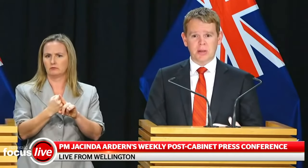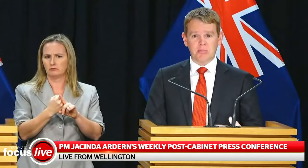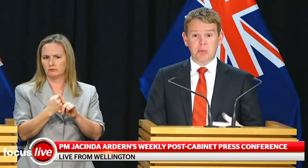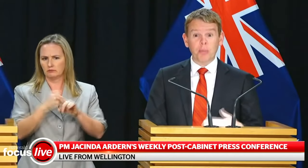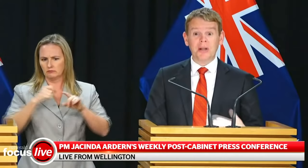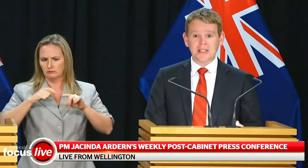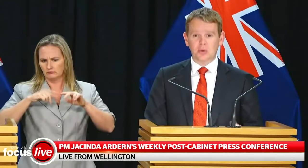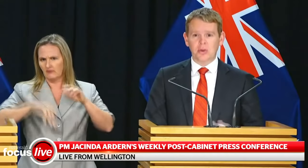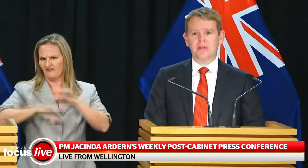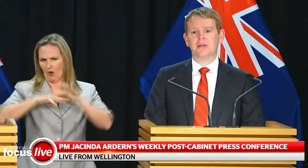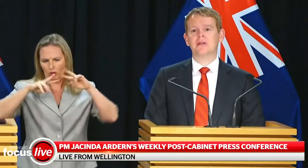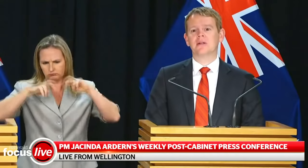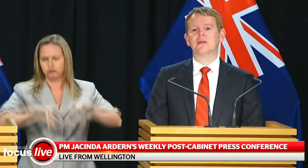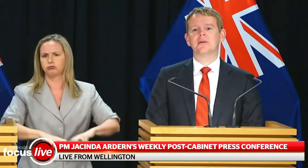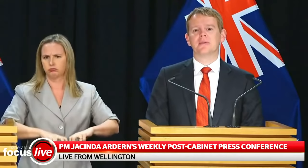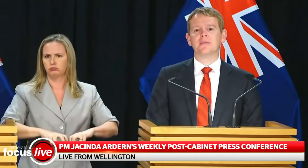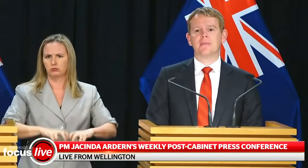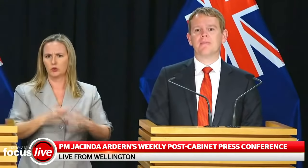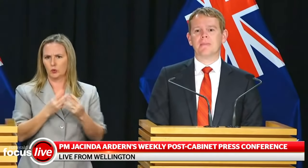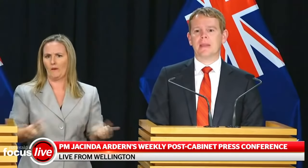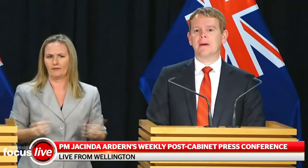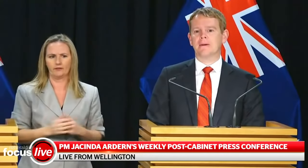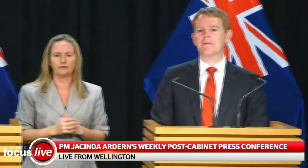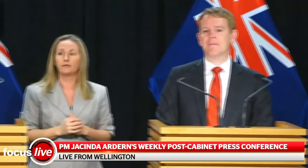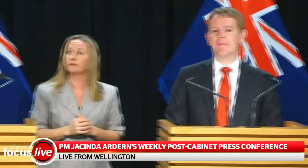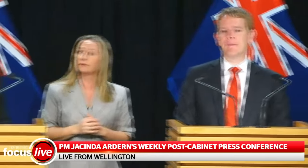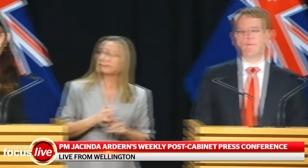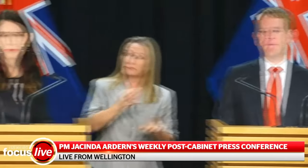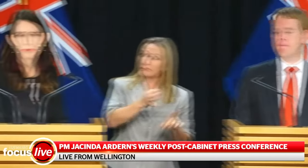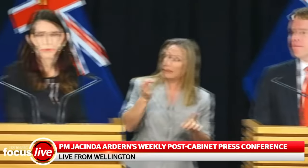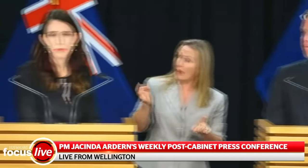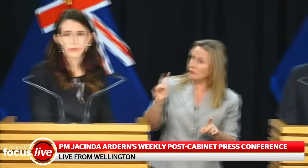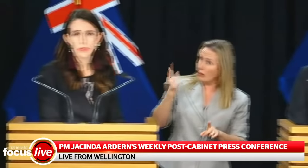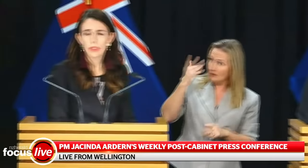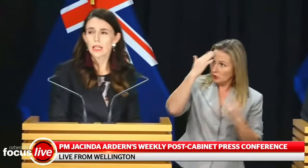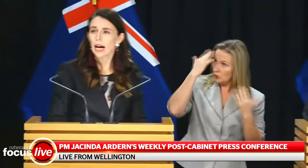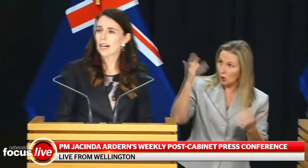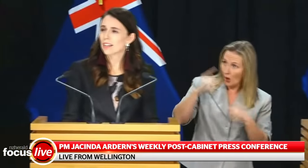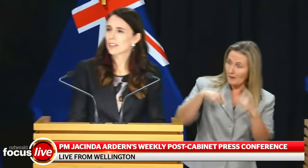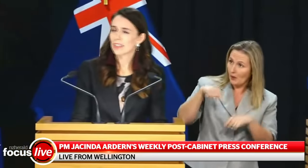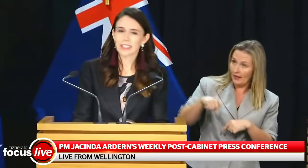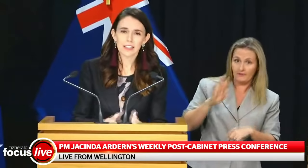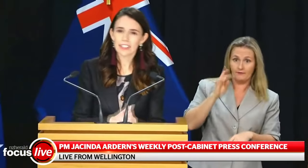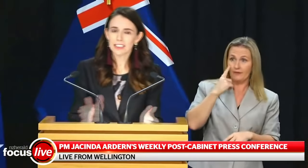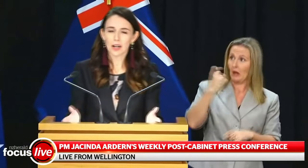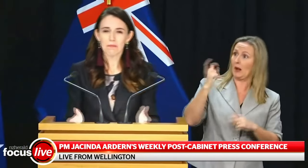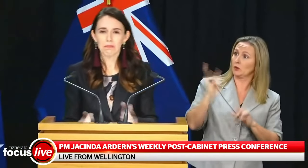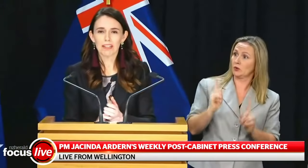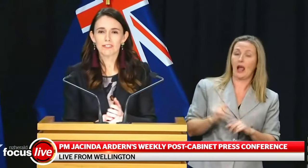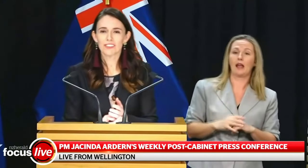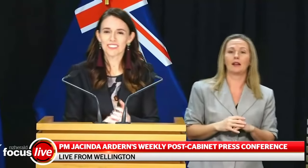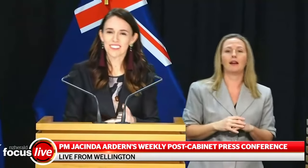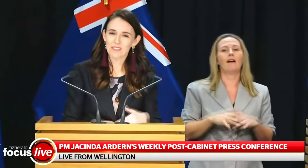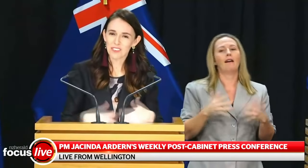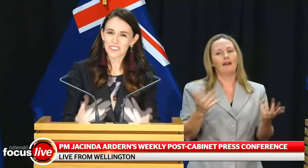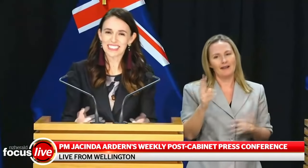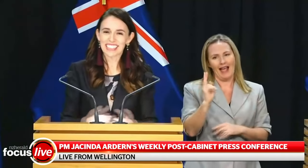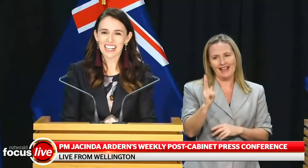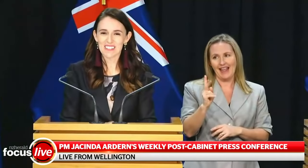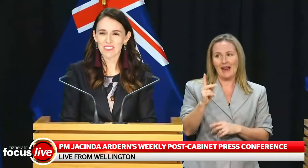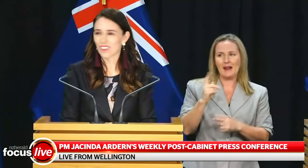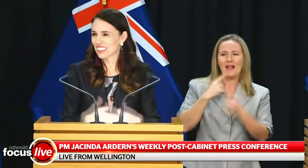concerns being properly dealt with. Same for you, Prime Minister. You hadn't heard about it until today. Again, the things that I'm briefed on, I'm